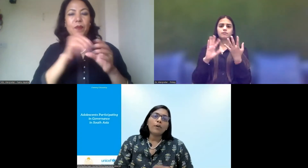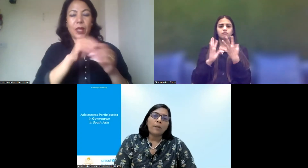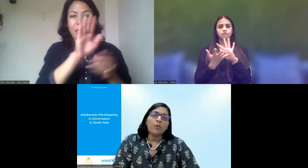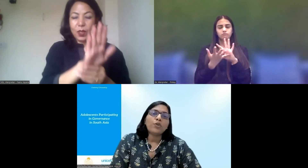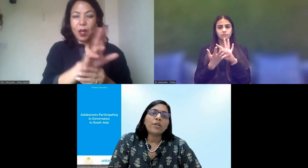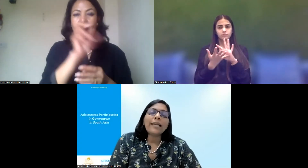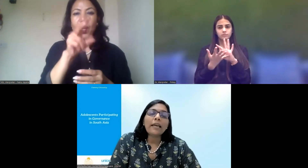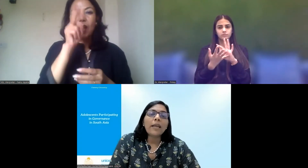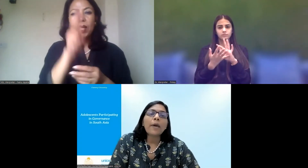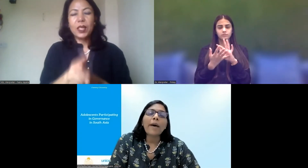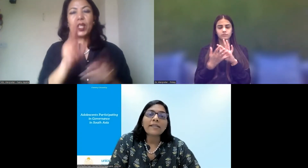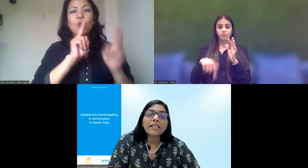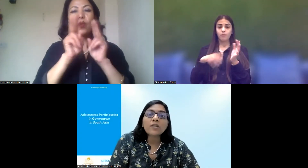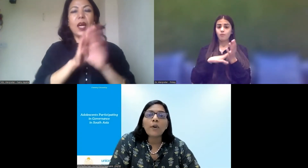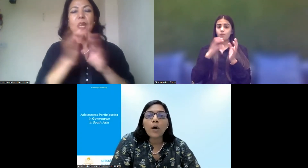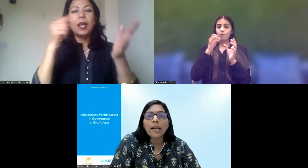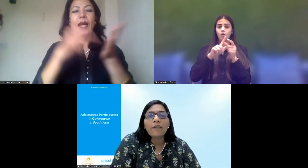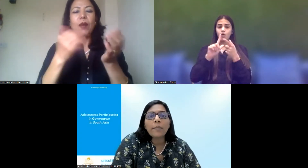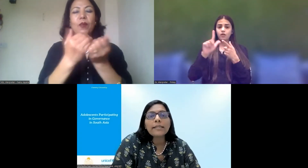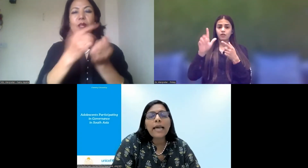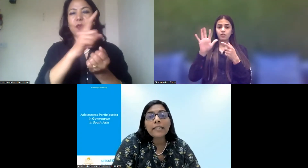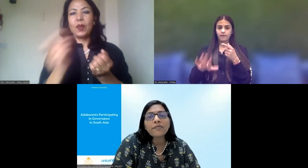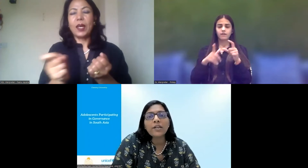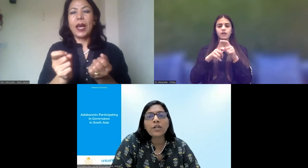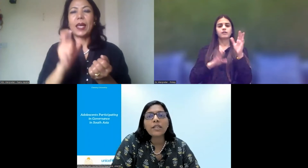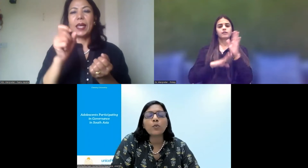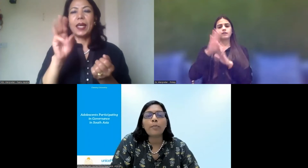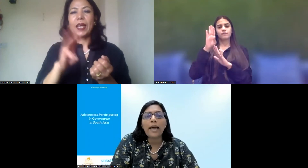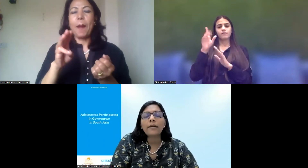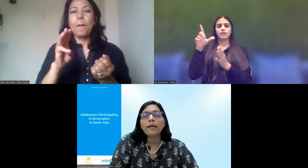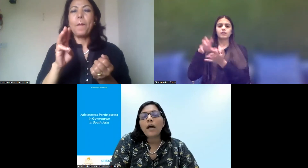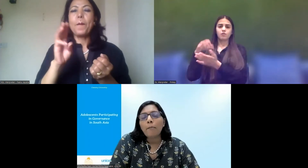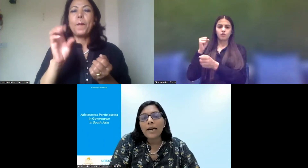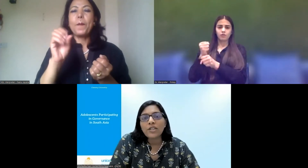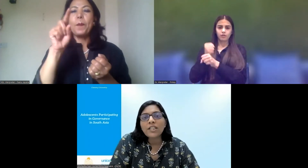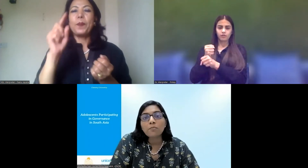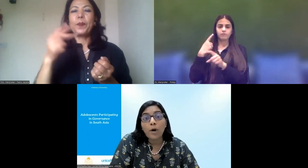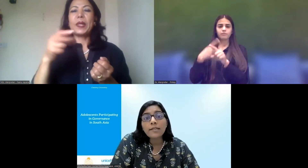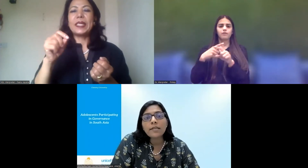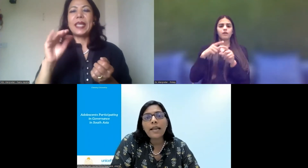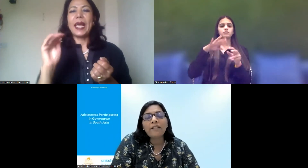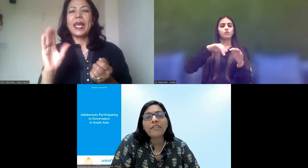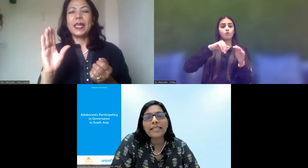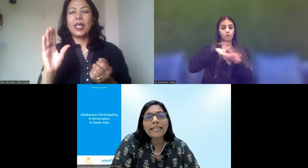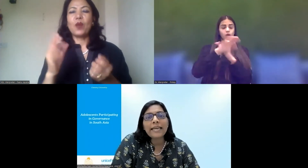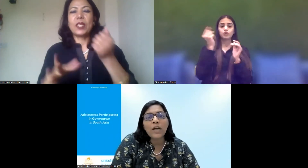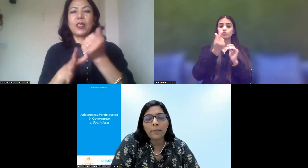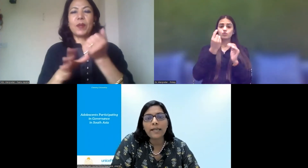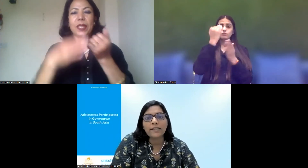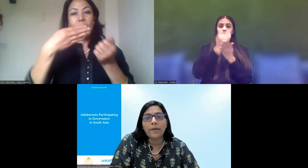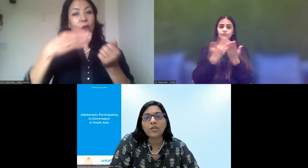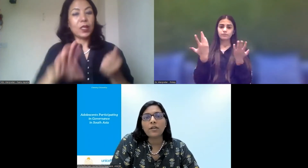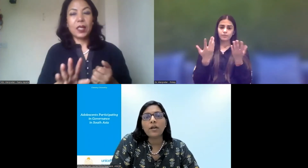multi-pronged approach. It developed capacities of local governments and its functionaries to plan, budget, monitor, and facilitate